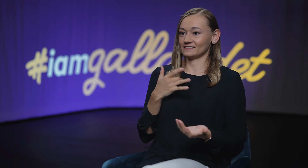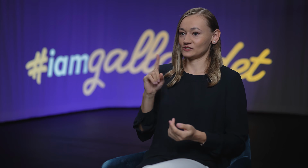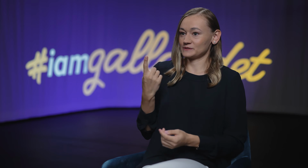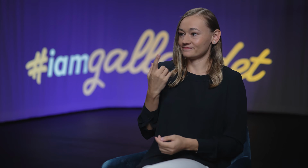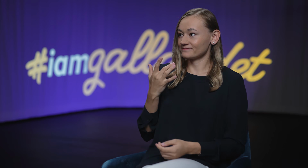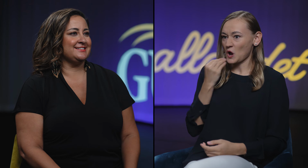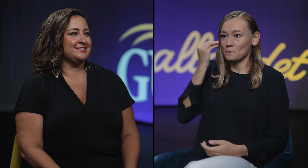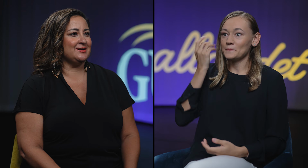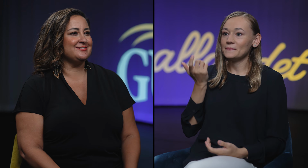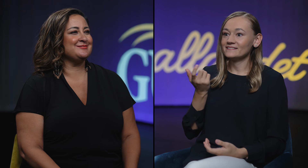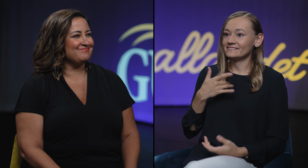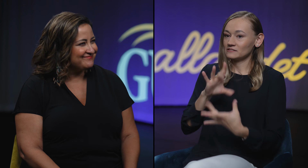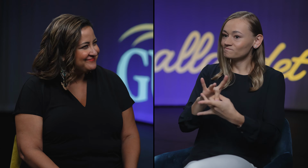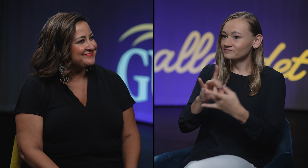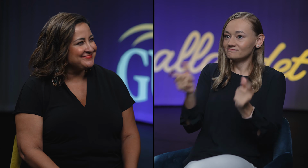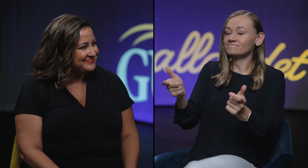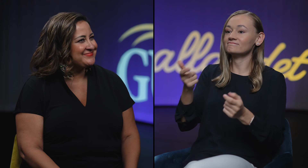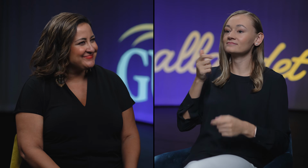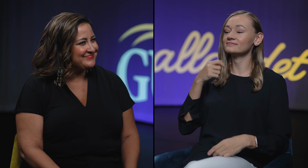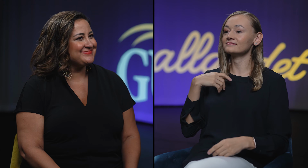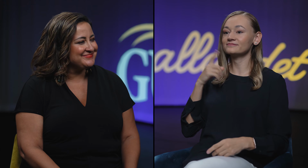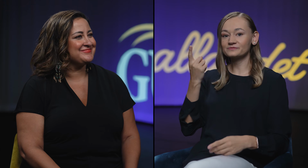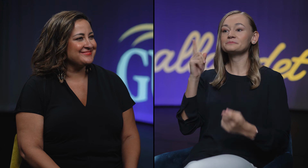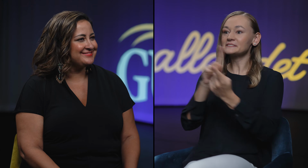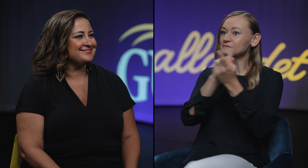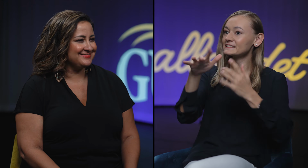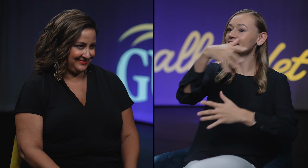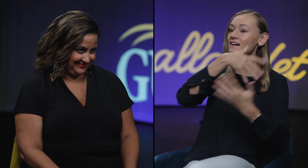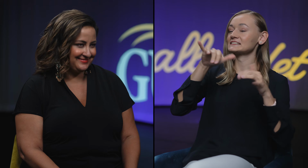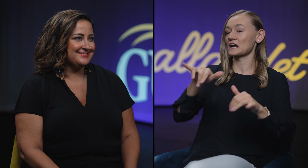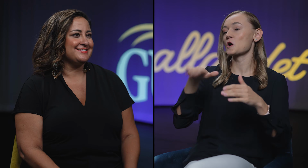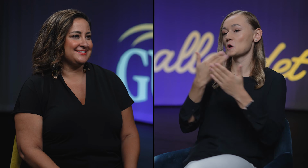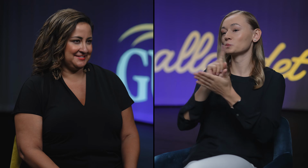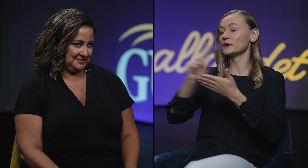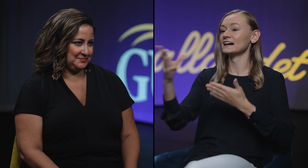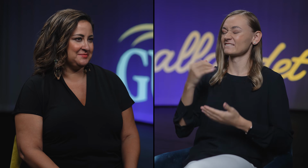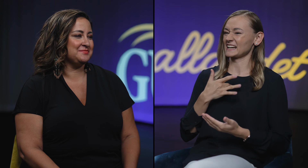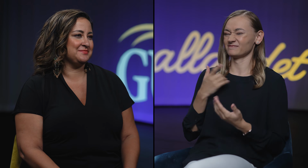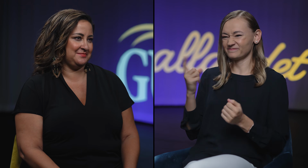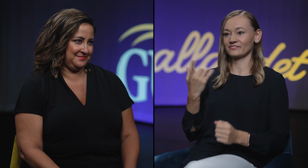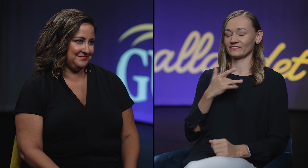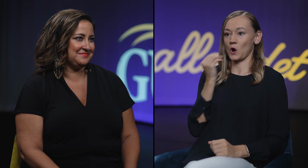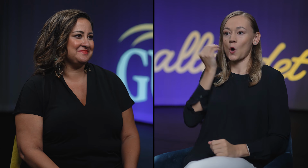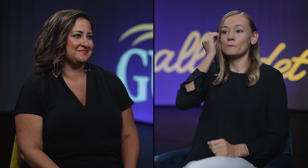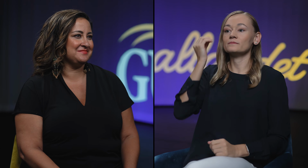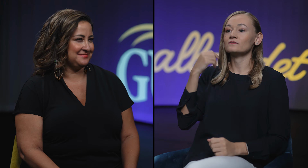home. I felt connected to it immediately. I stayed the whole week and met a bunch of people, and I just felt like I was